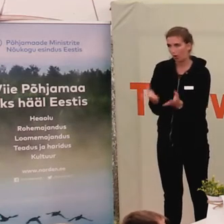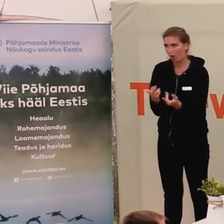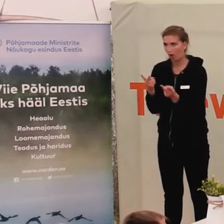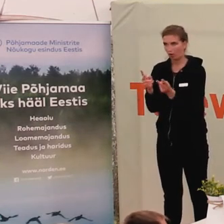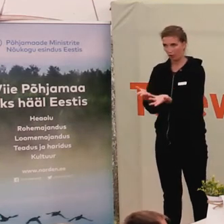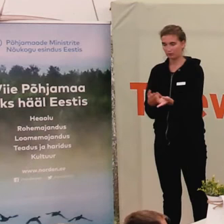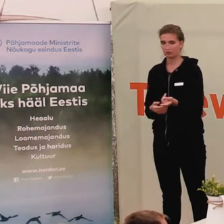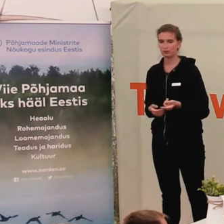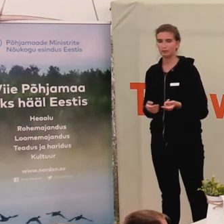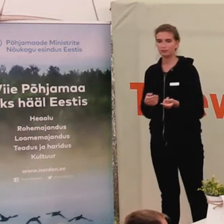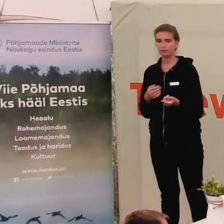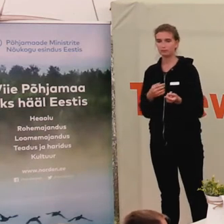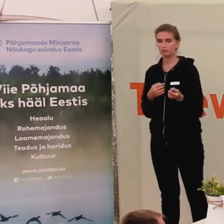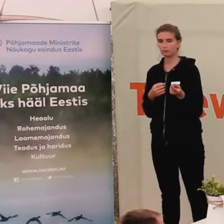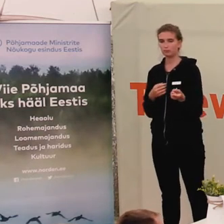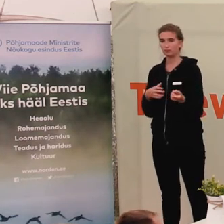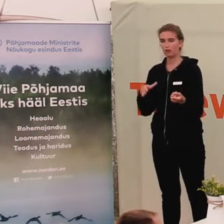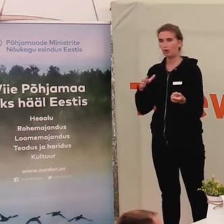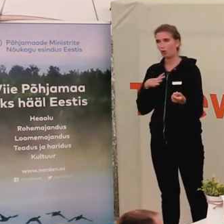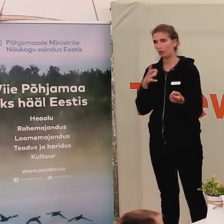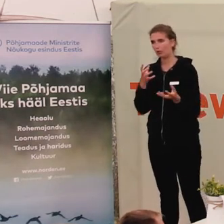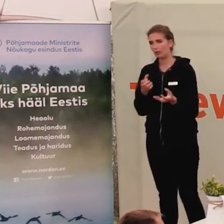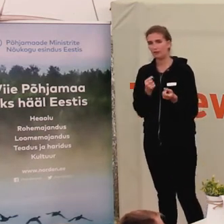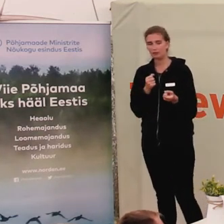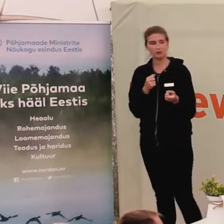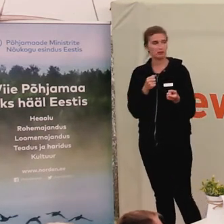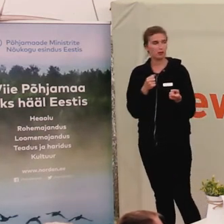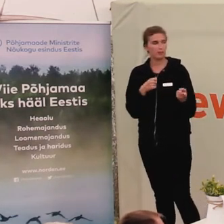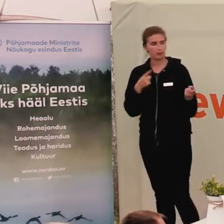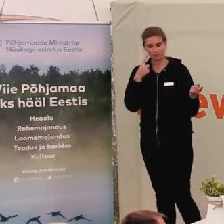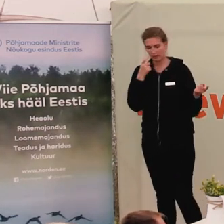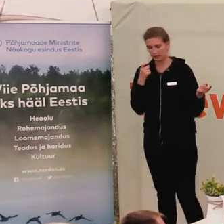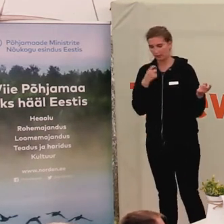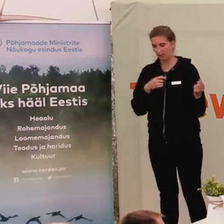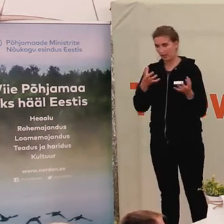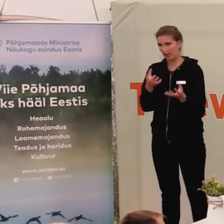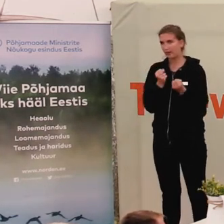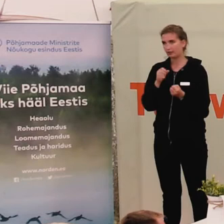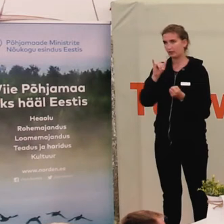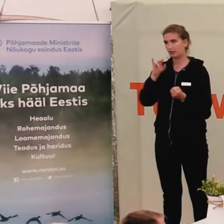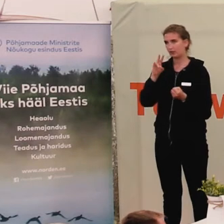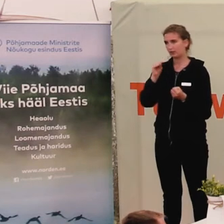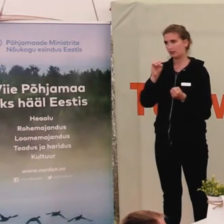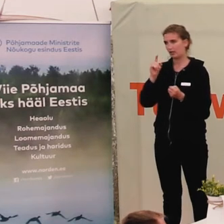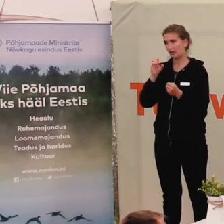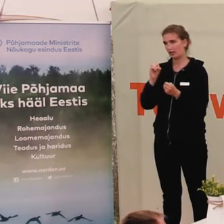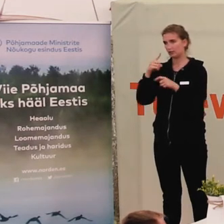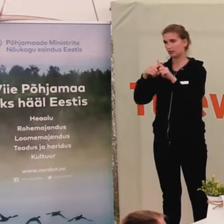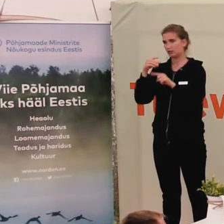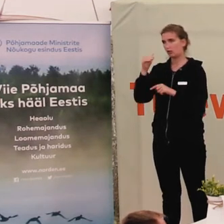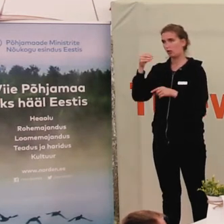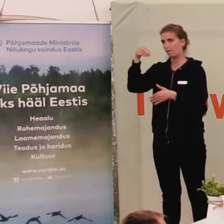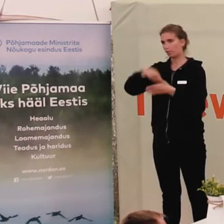fund, it was not doing good at all. Yeah, and I looked at a sustainable company index fund that had, for example,